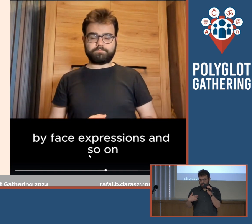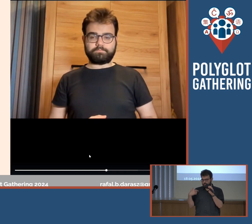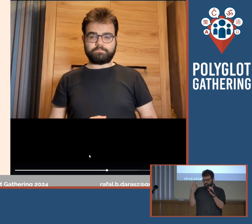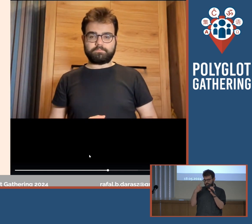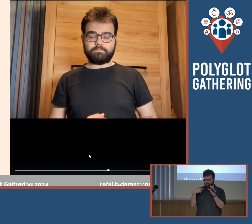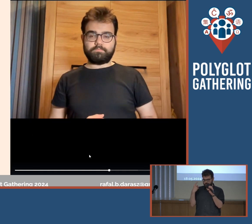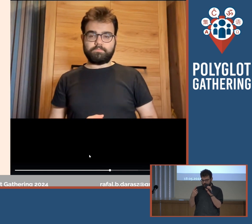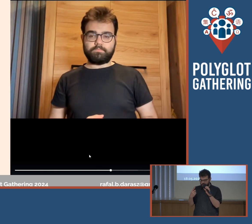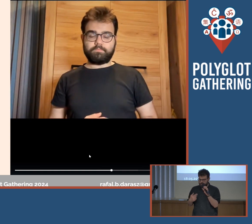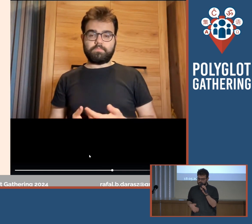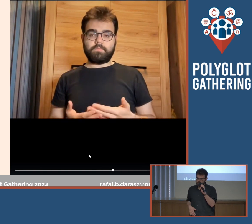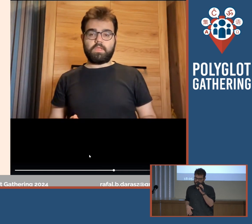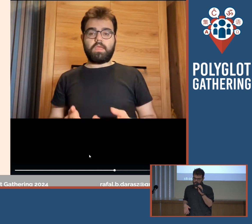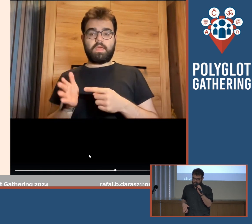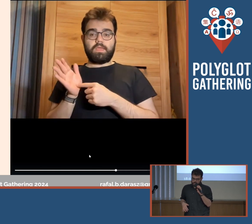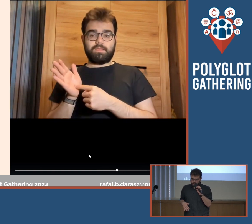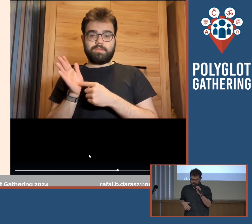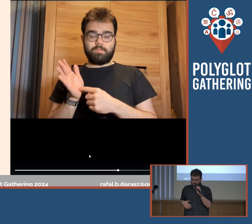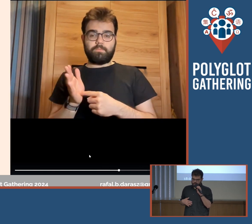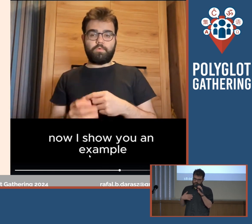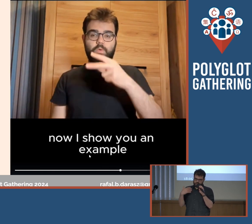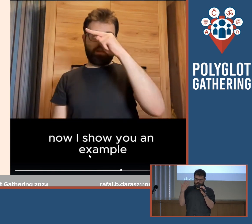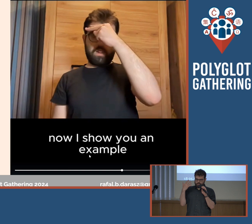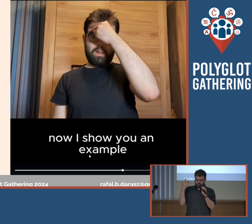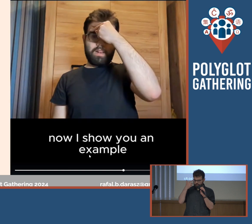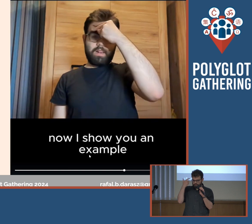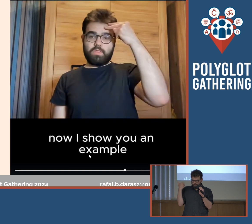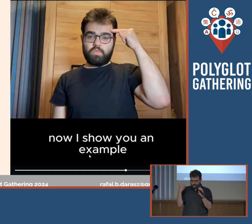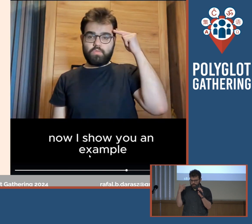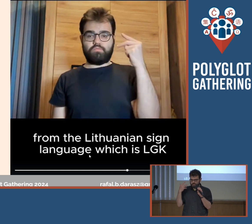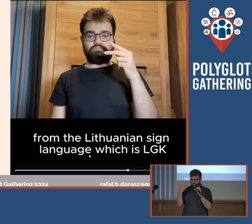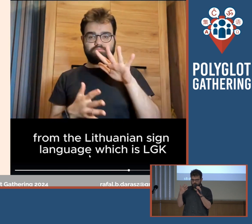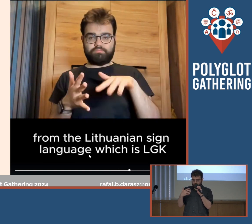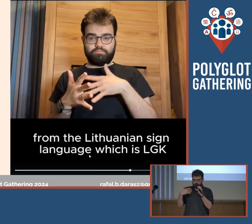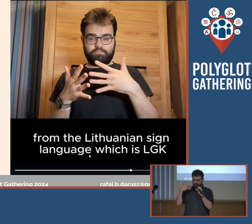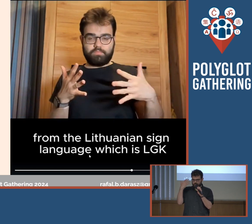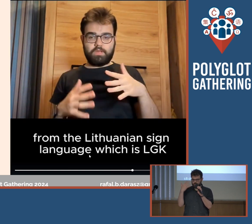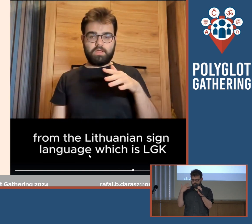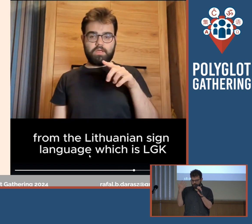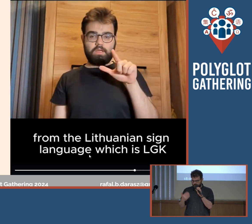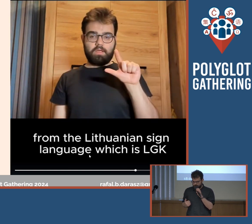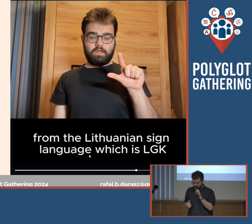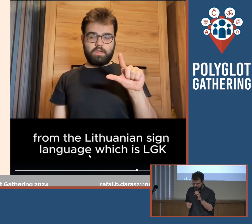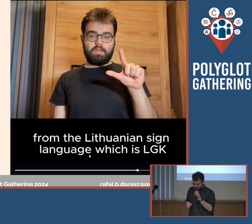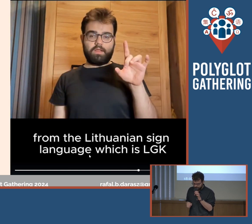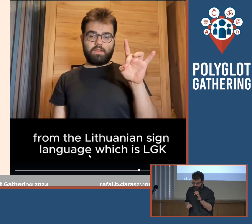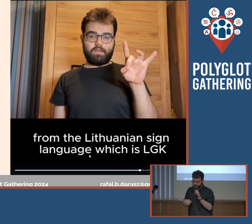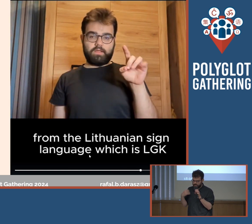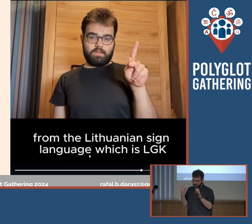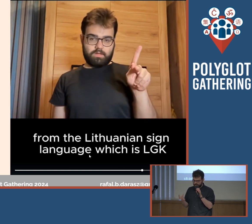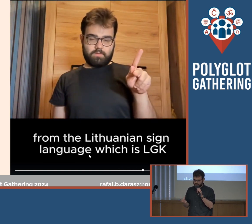markers, mostly on the face, such as brows or face